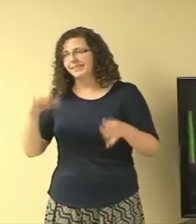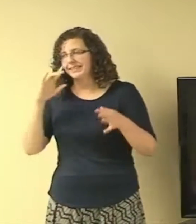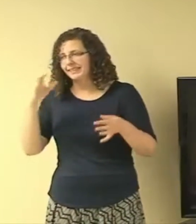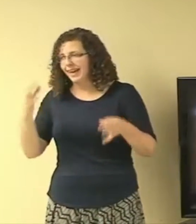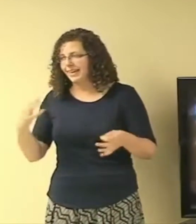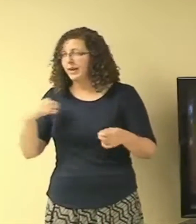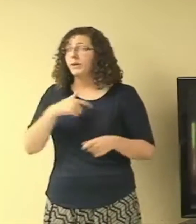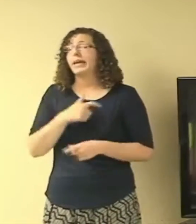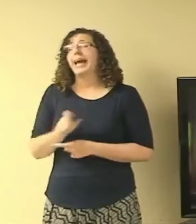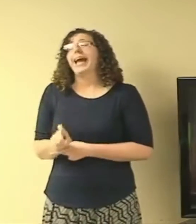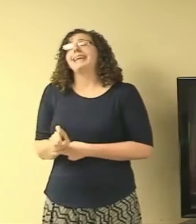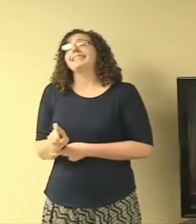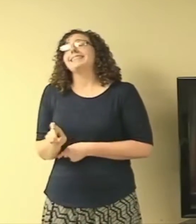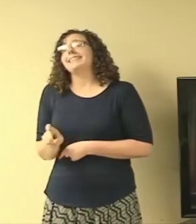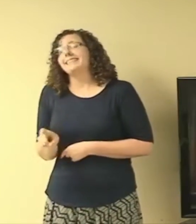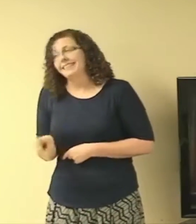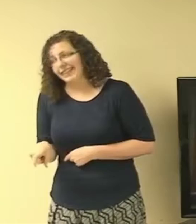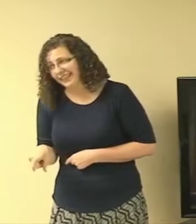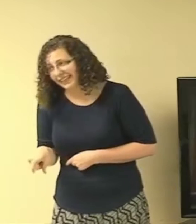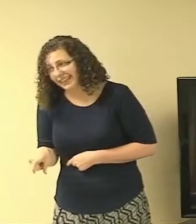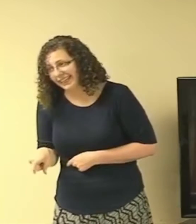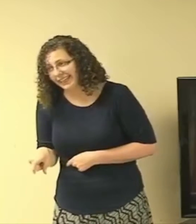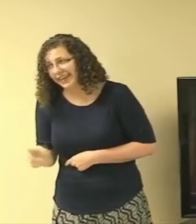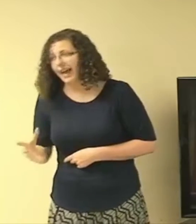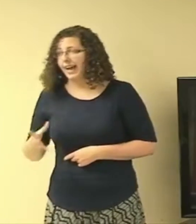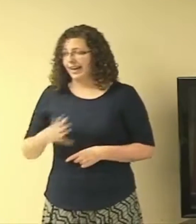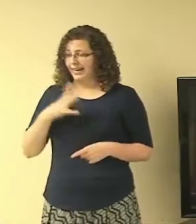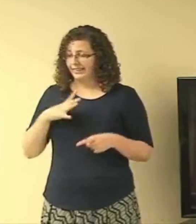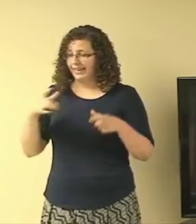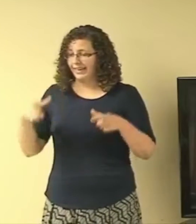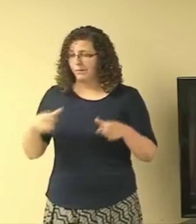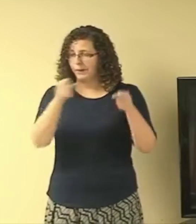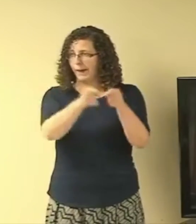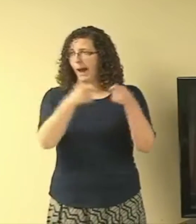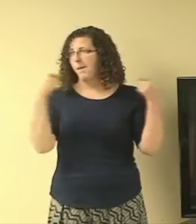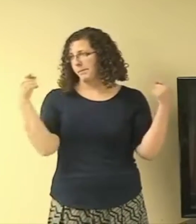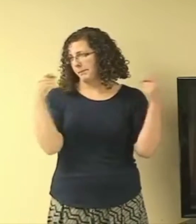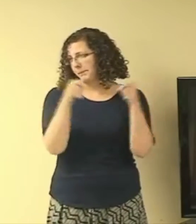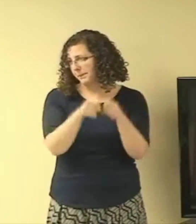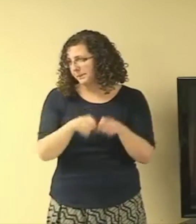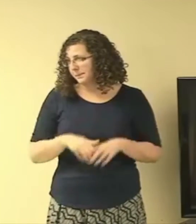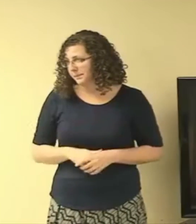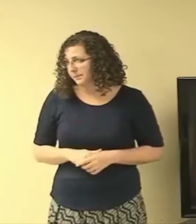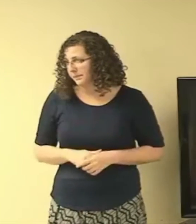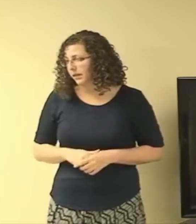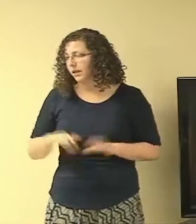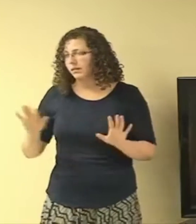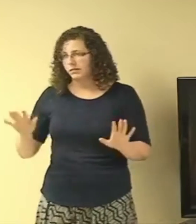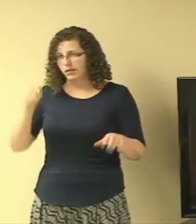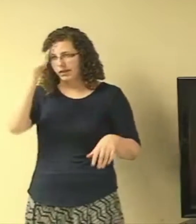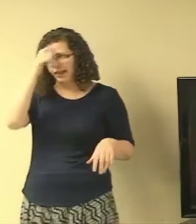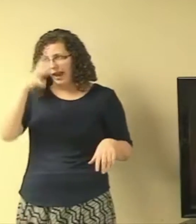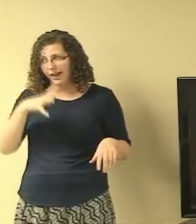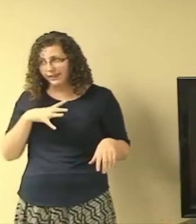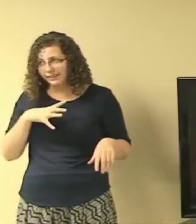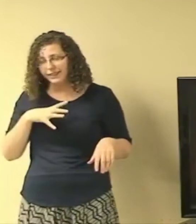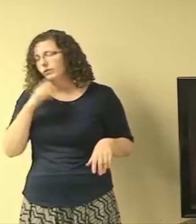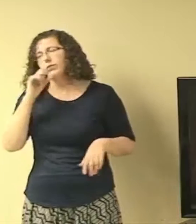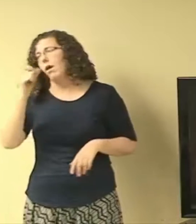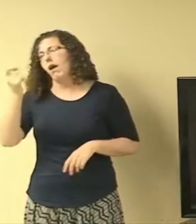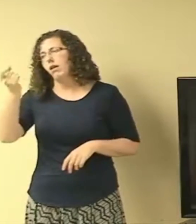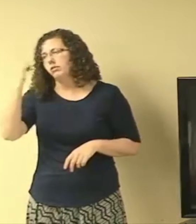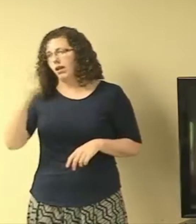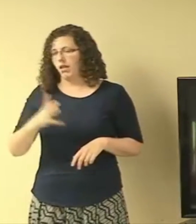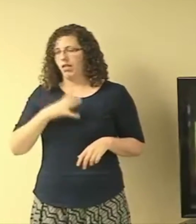we need a china cabinet. Now, guys, men don't